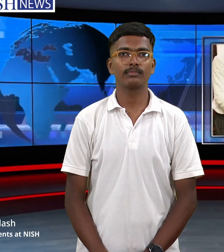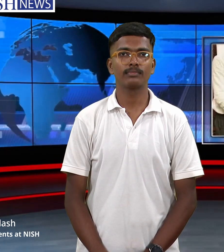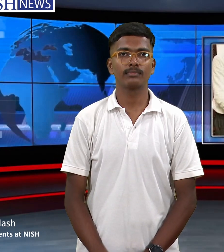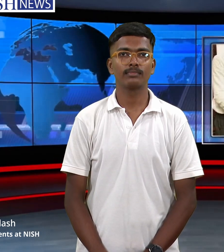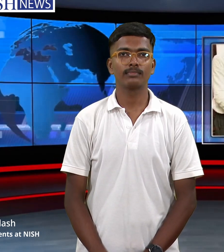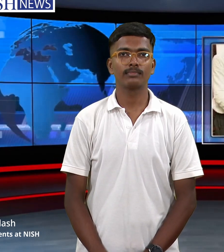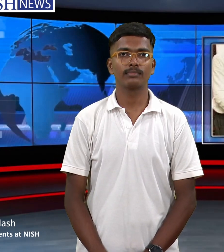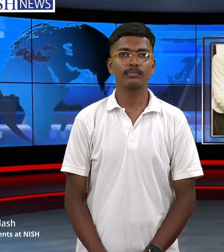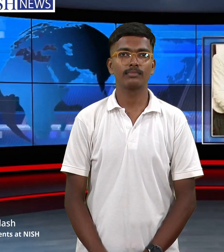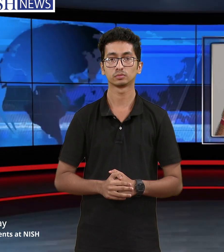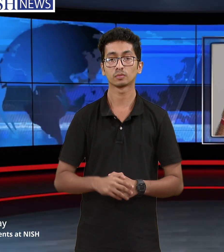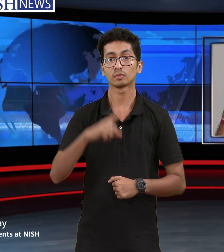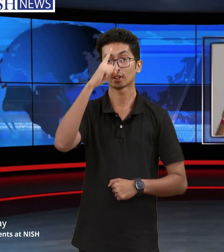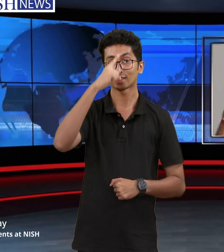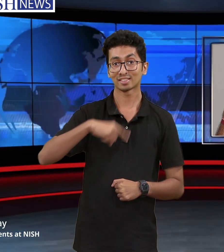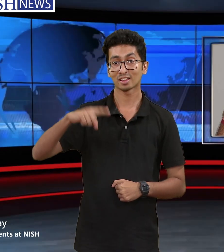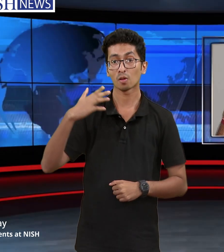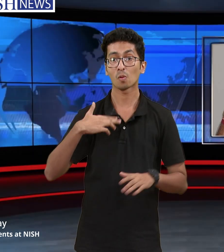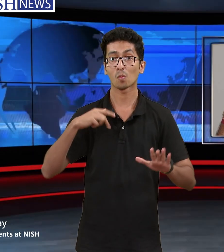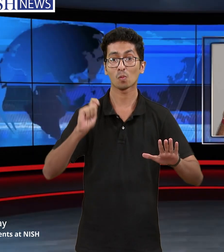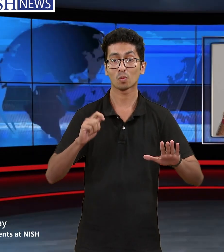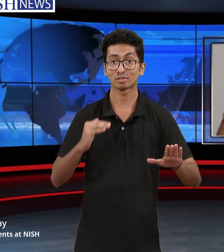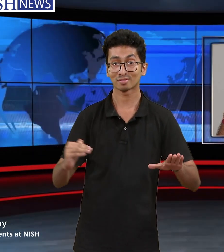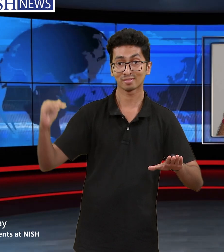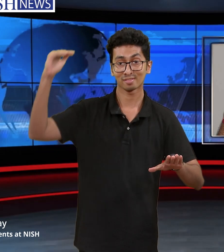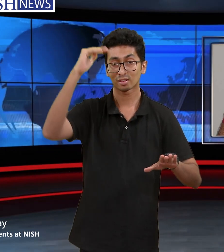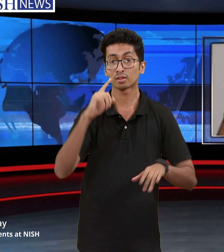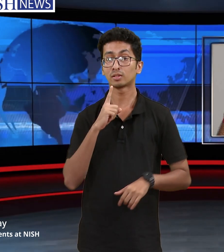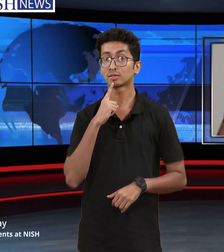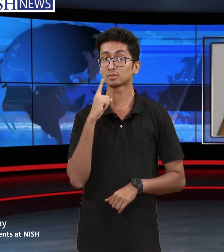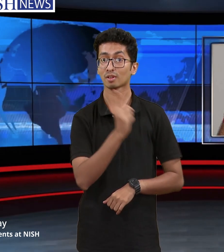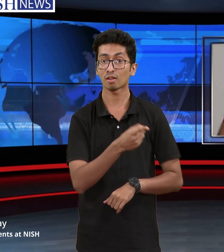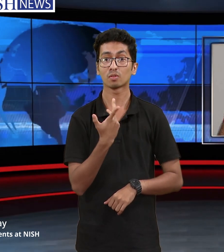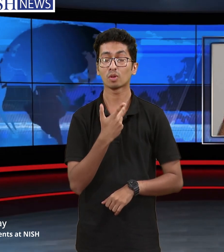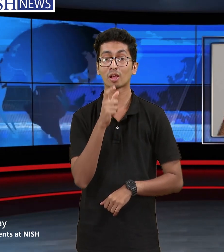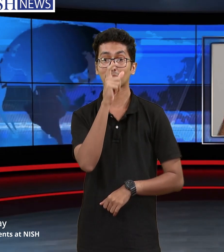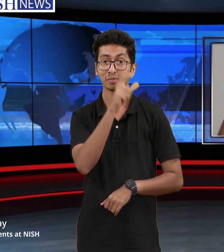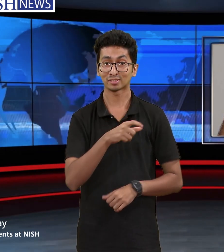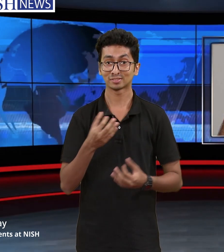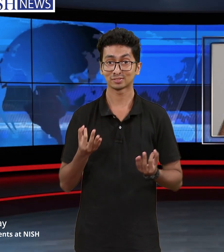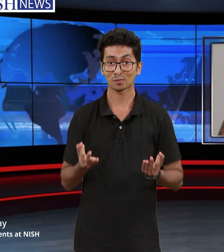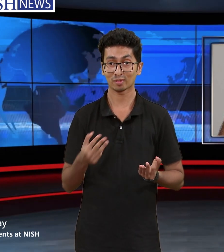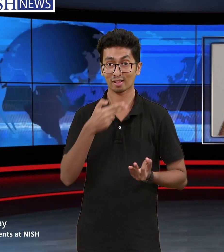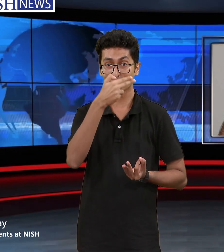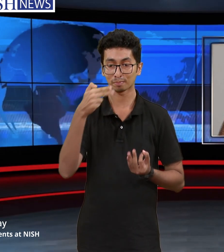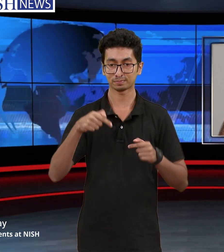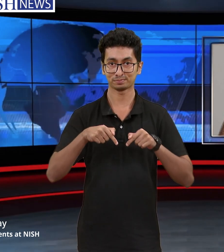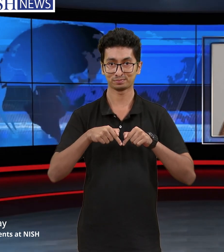2 of polling. The Supreme Court of India has once again unleashed its wrath on yoga guru Baba